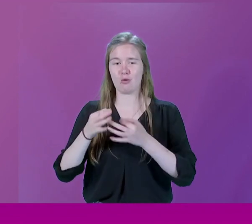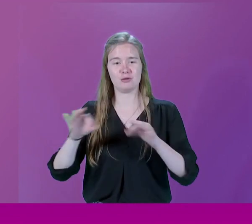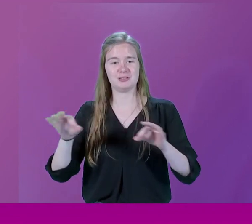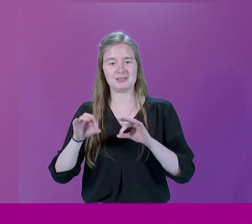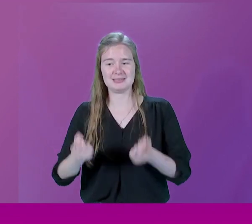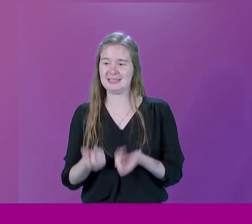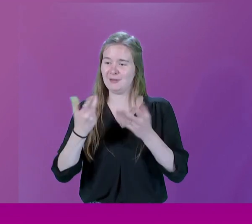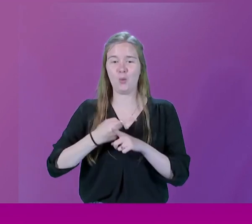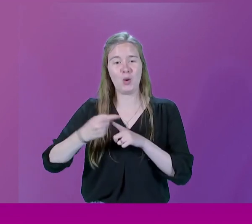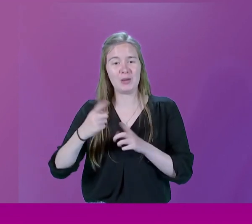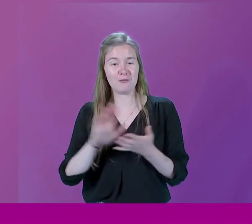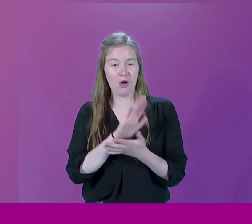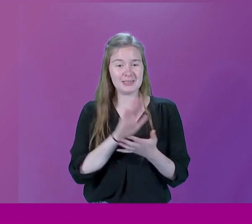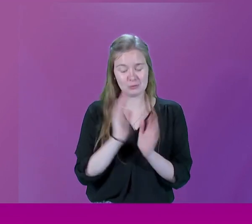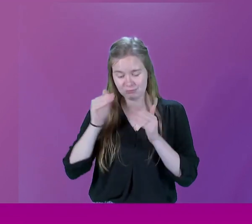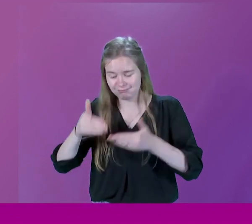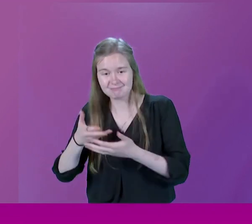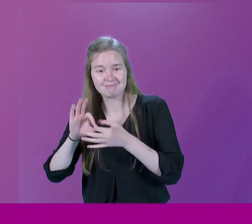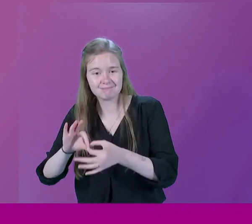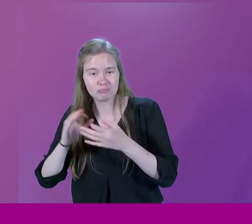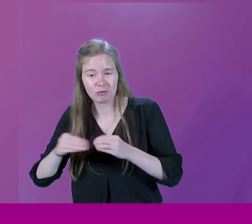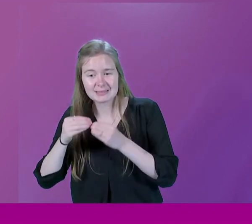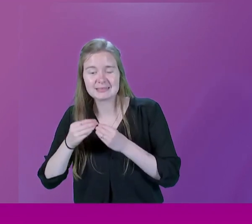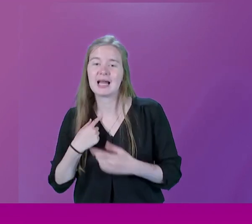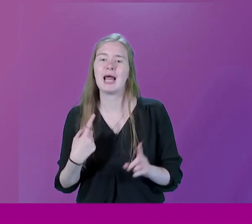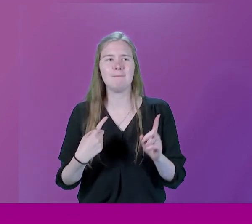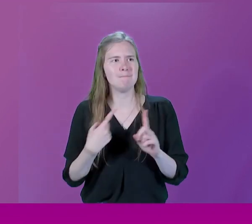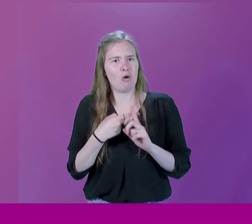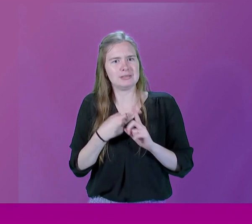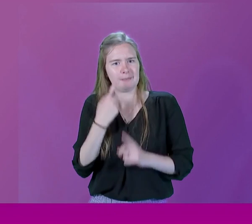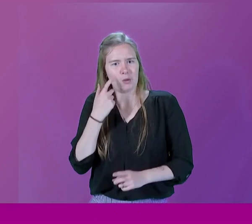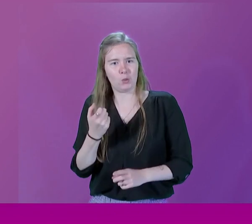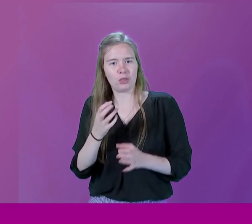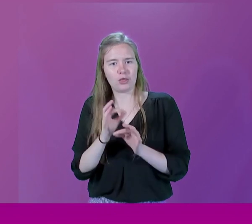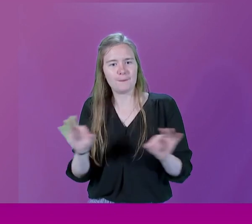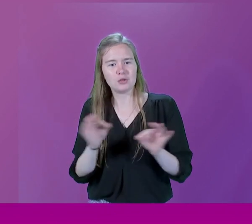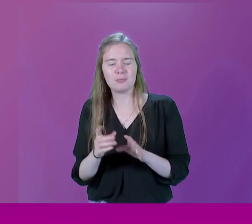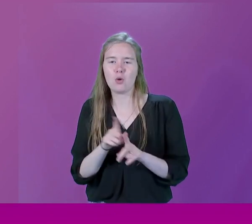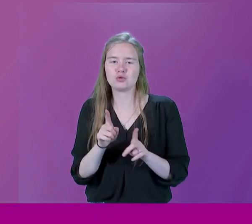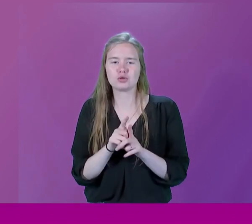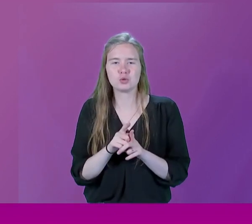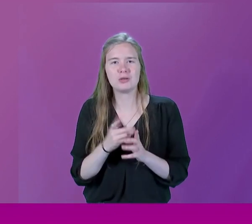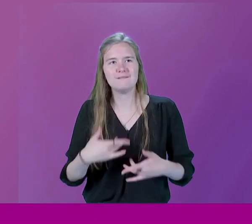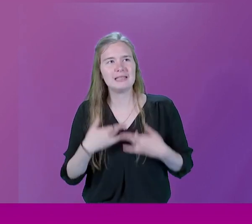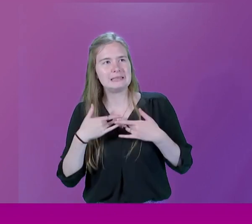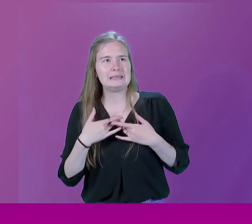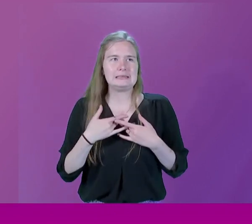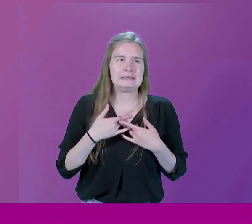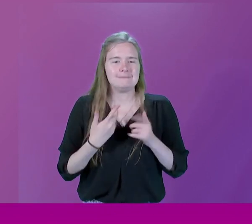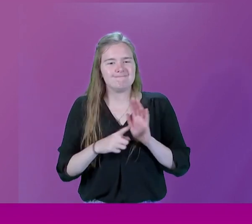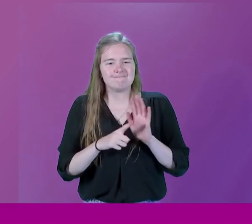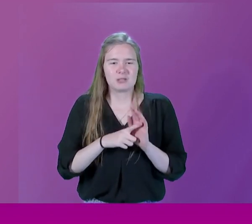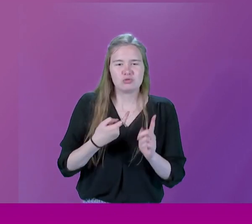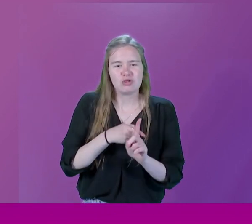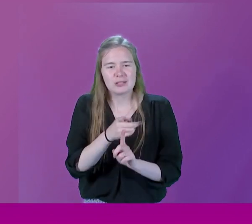of their holidays. But I am optimistic about youth music, but I also have this slight doubt that we are persuading